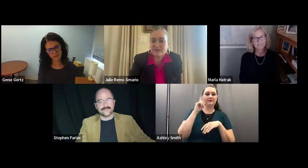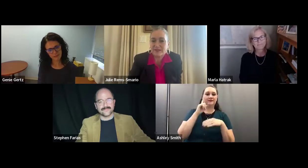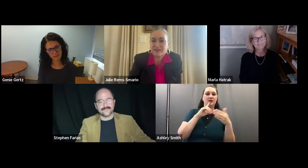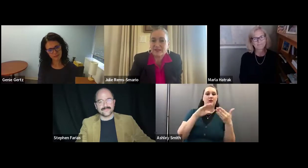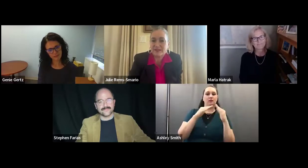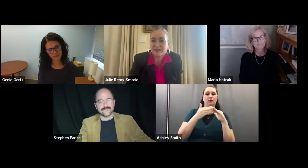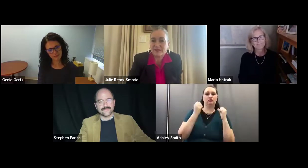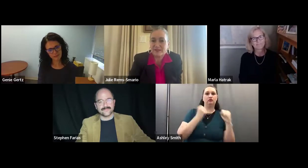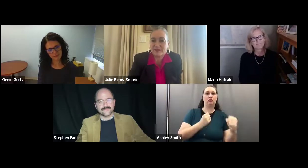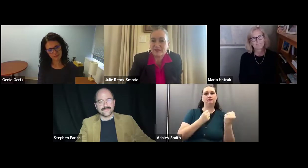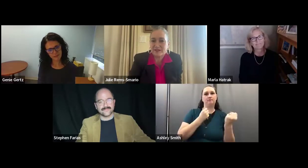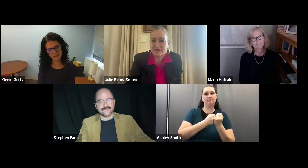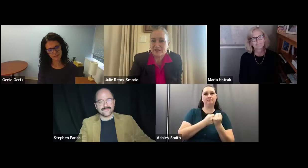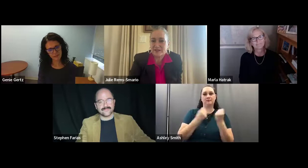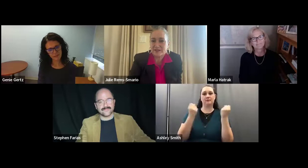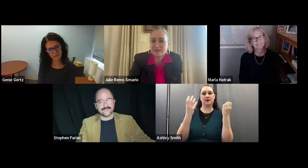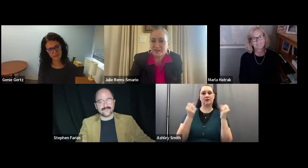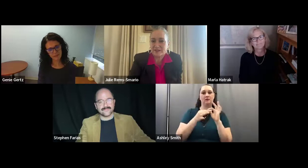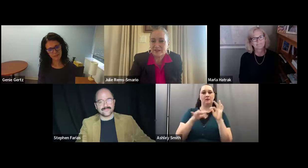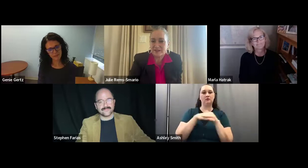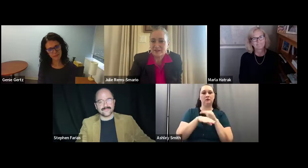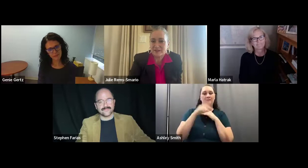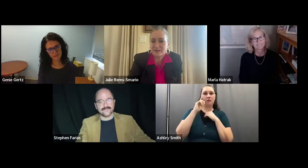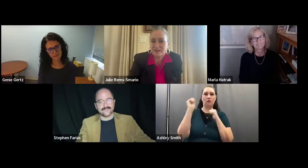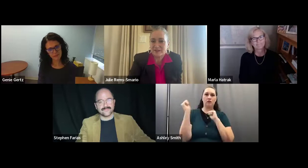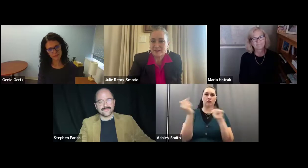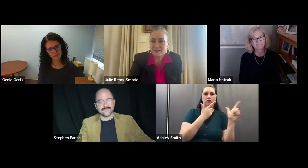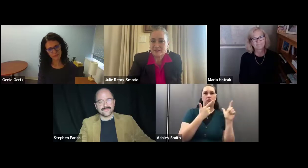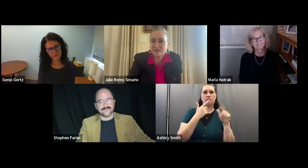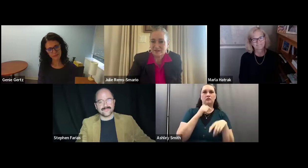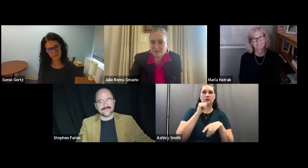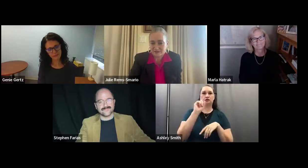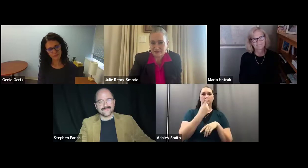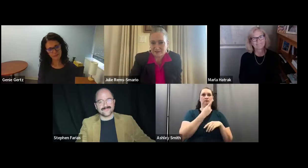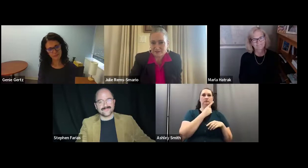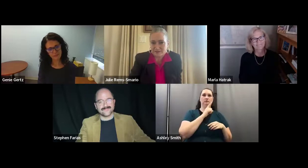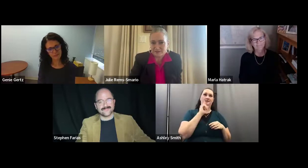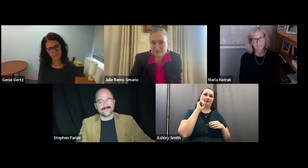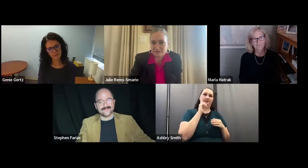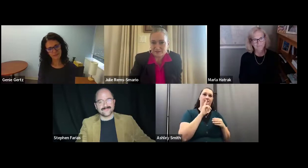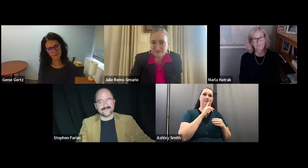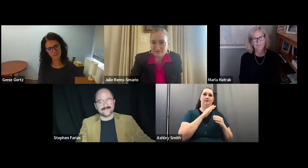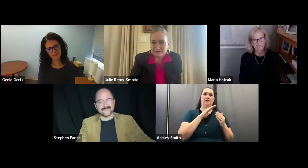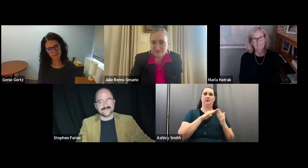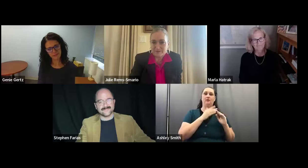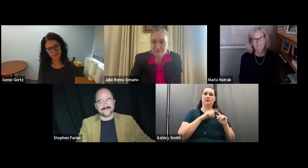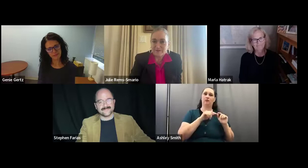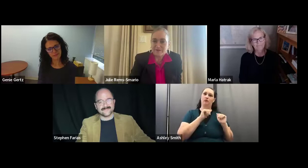talk a little bit about the deaf community's strengths and interest in supporting sign language for all people and not